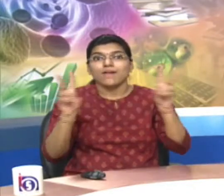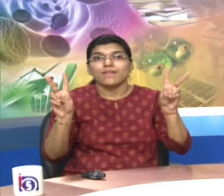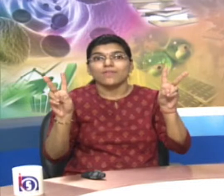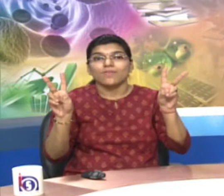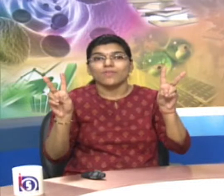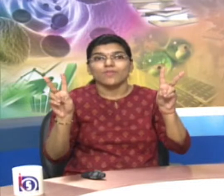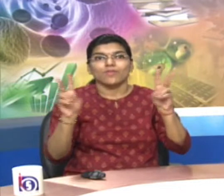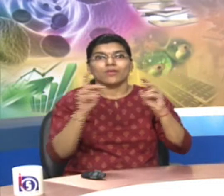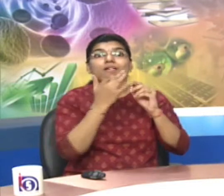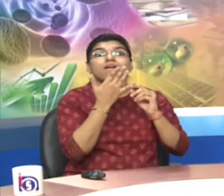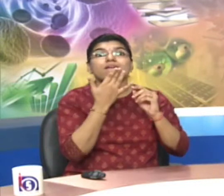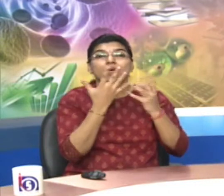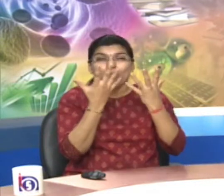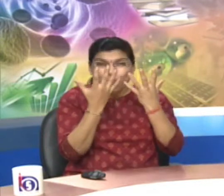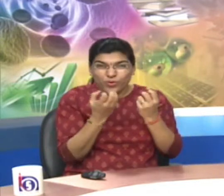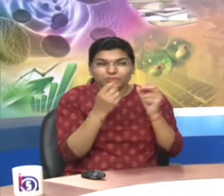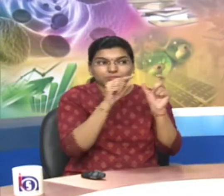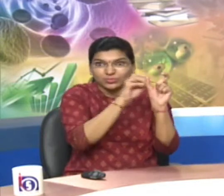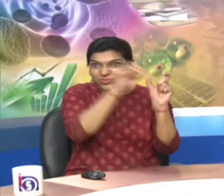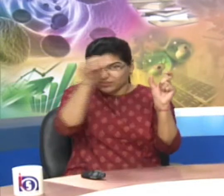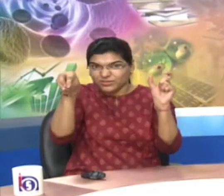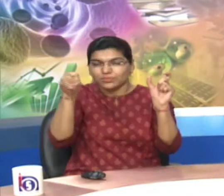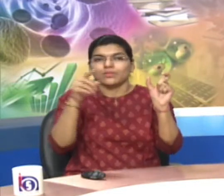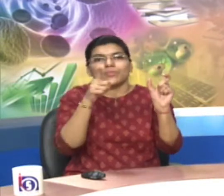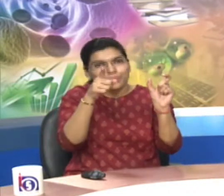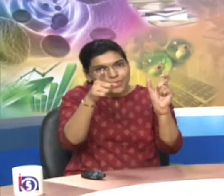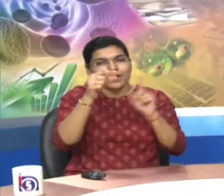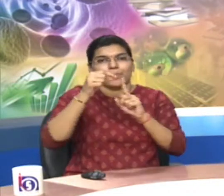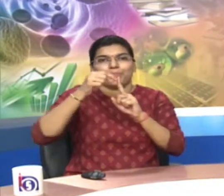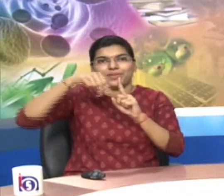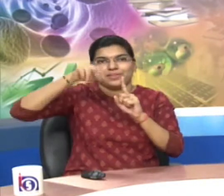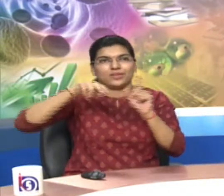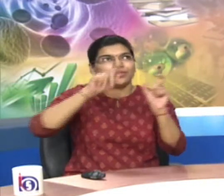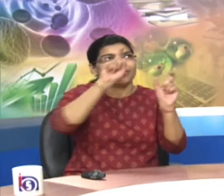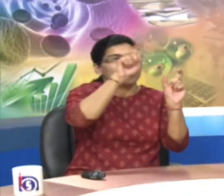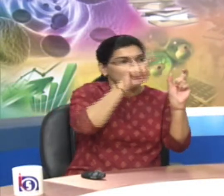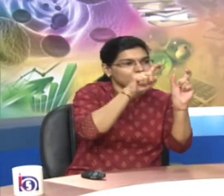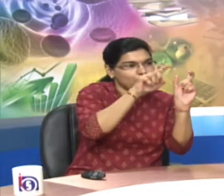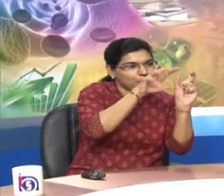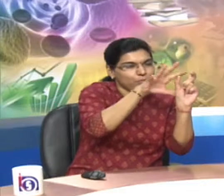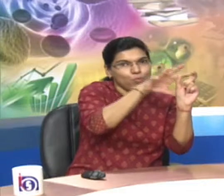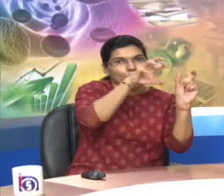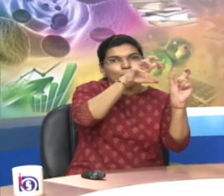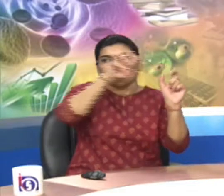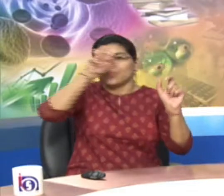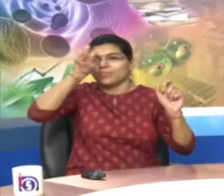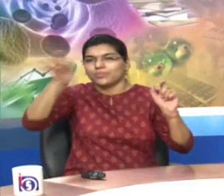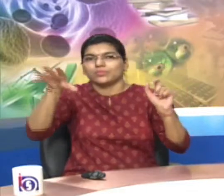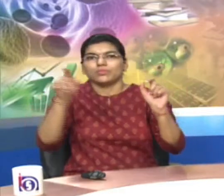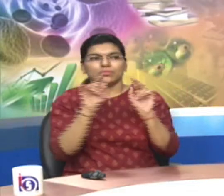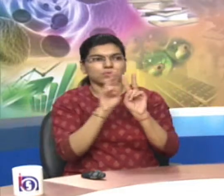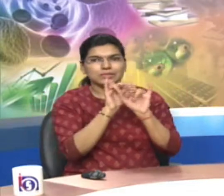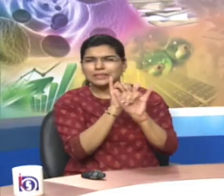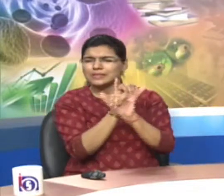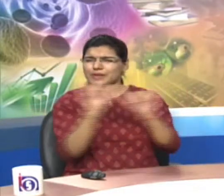that is completely different, no color or nothing. So in that case, we can do